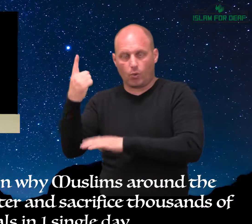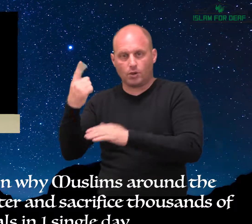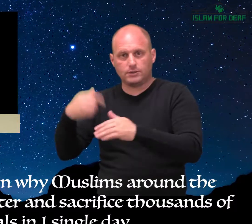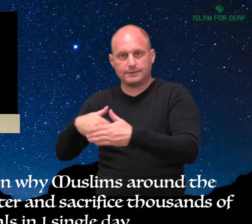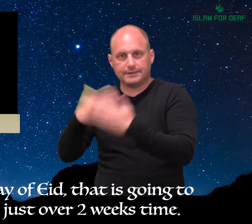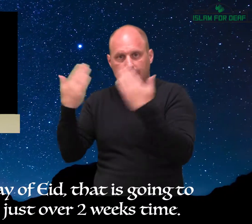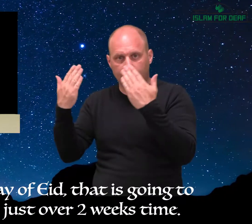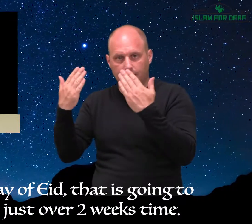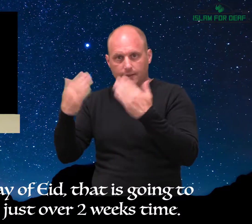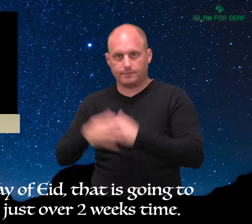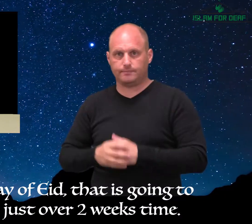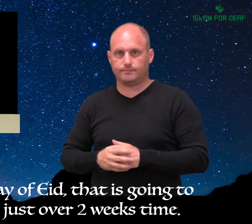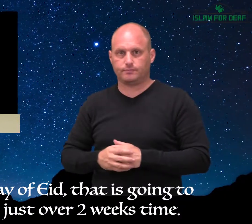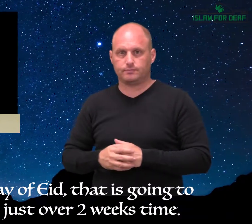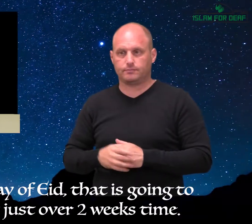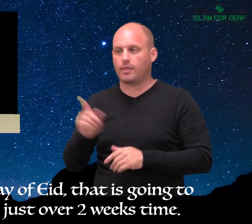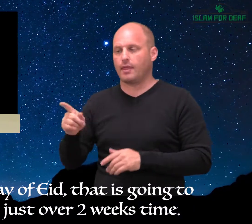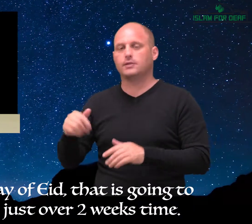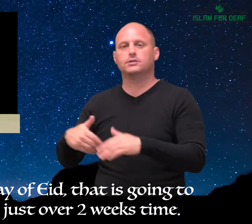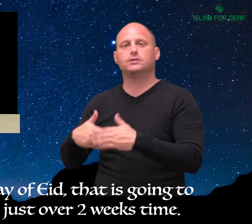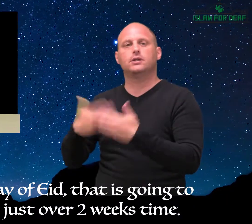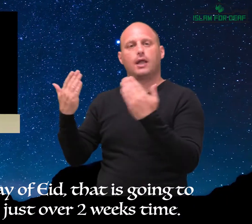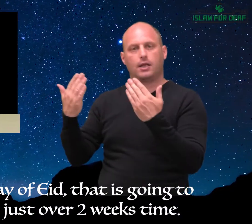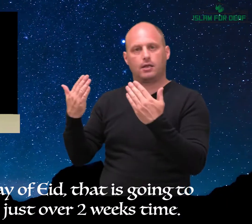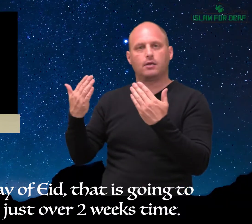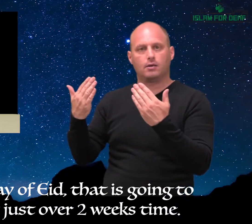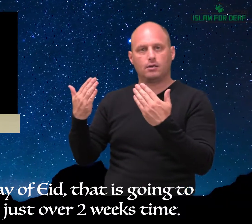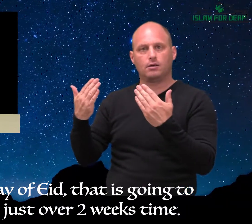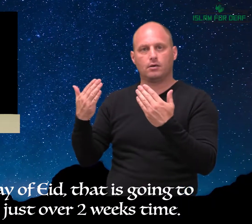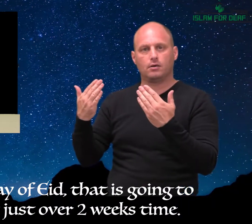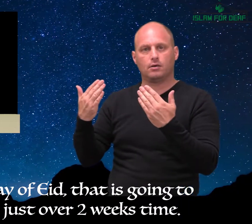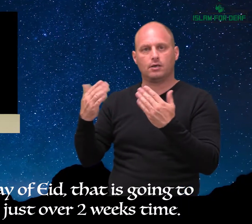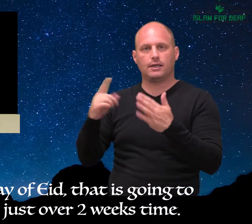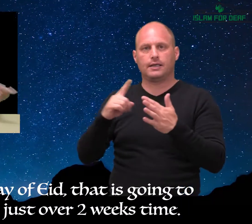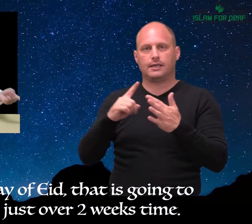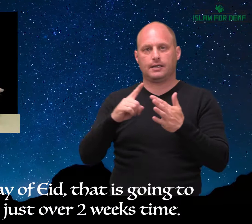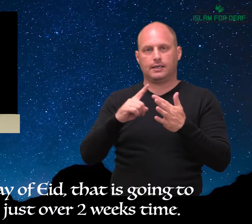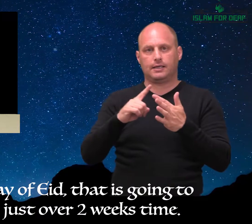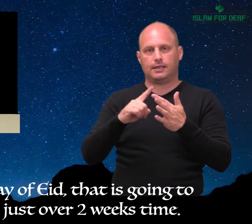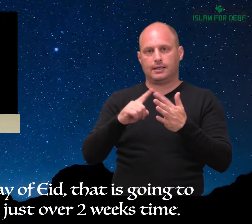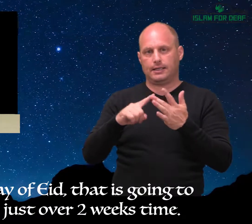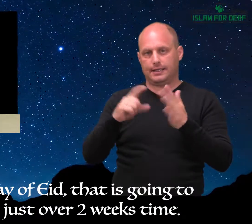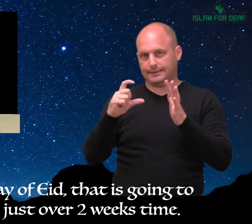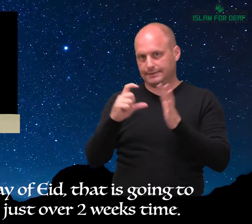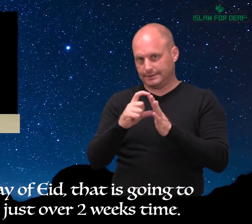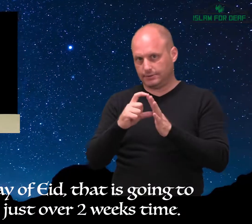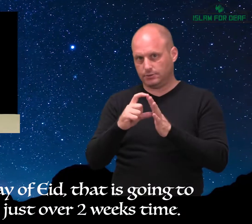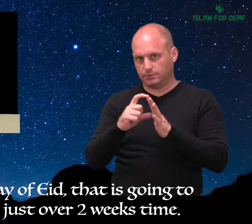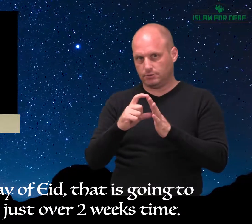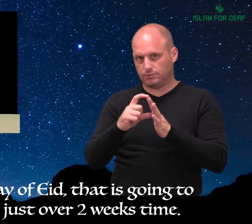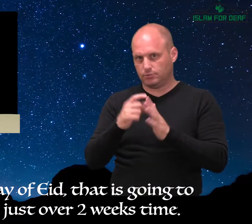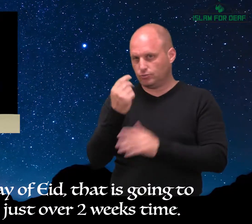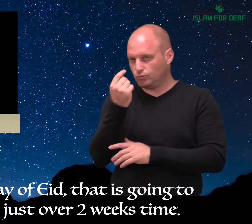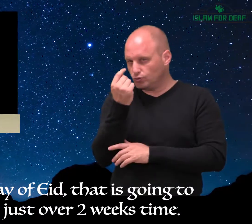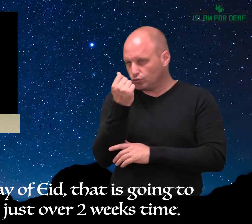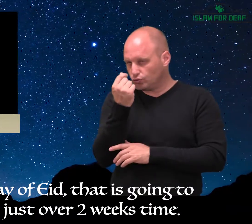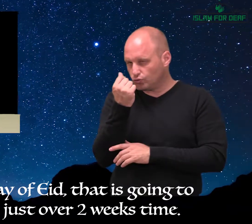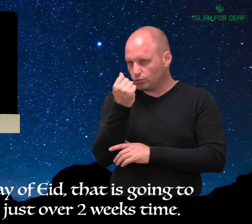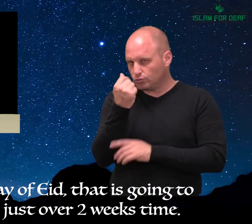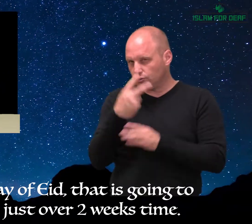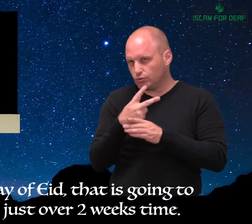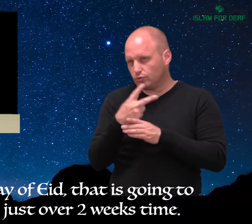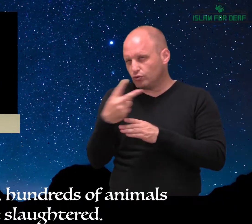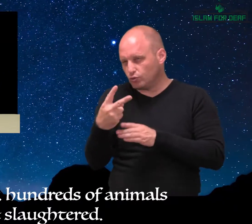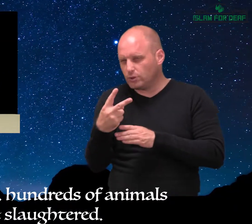day. That is the day of Eid, that is going to be in probably just over two weeks'